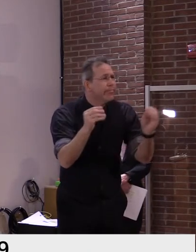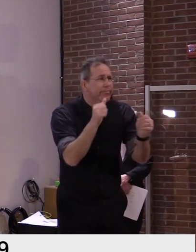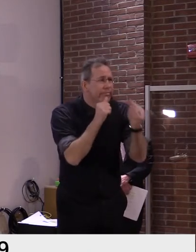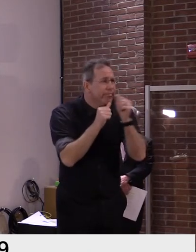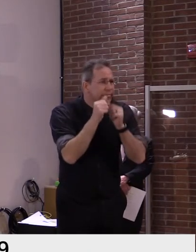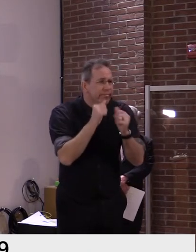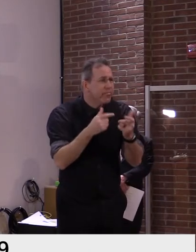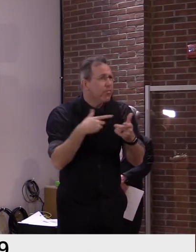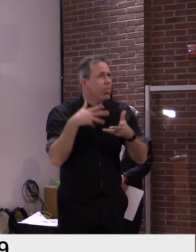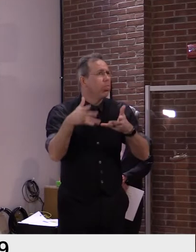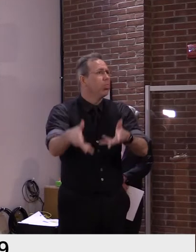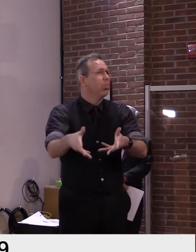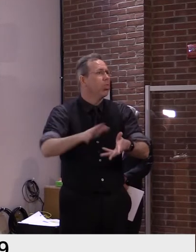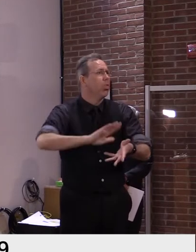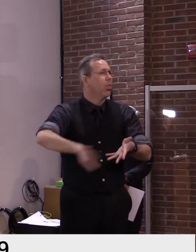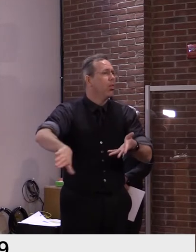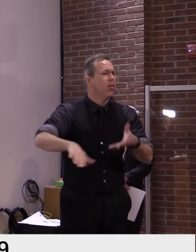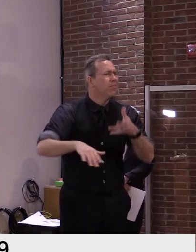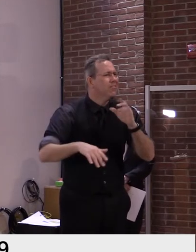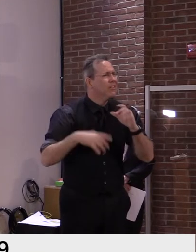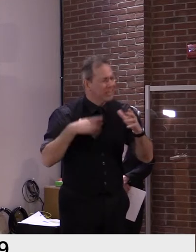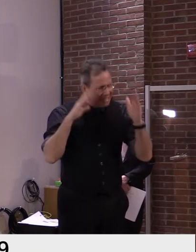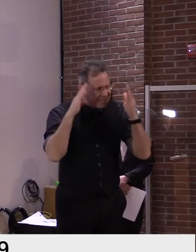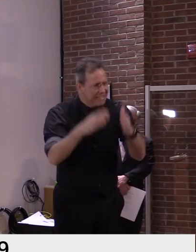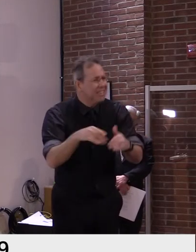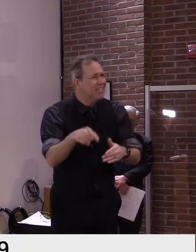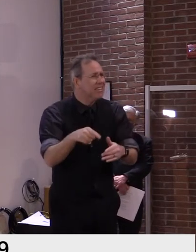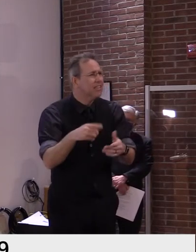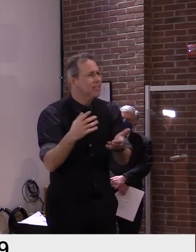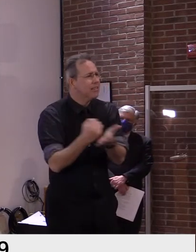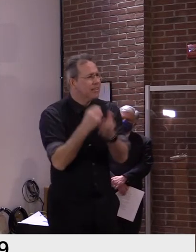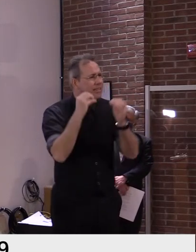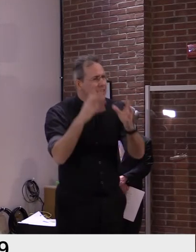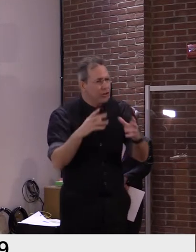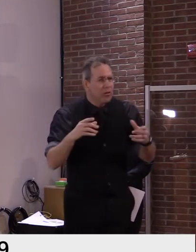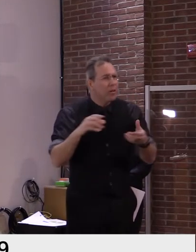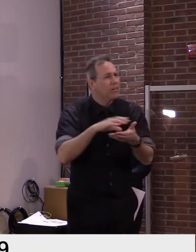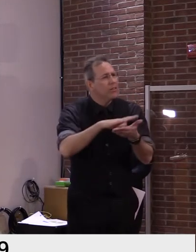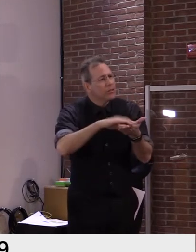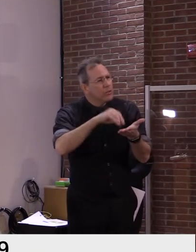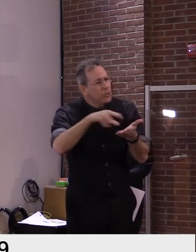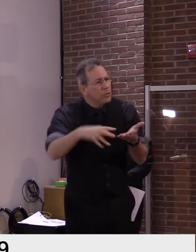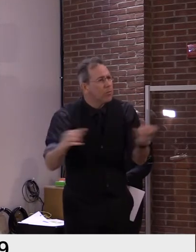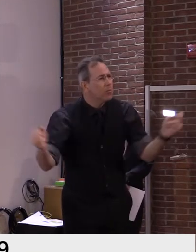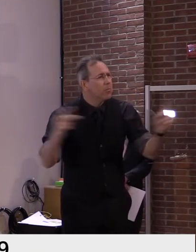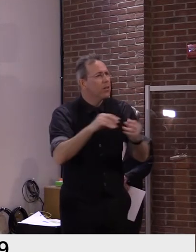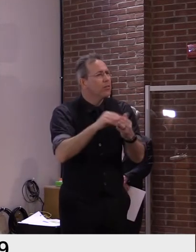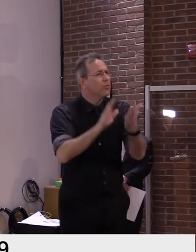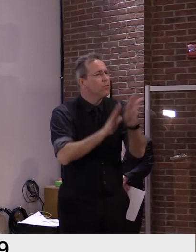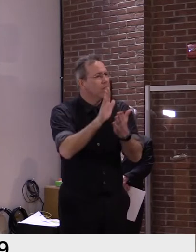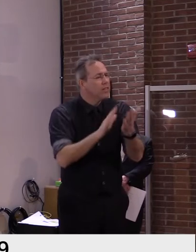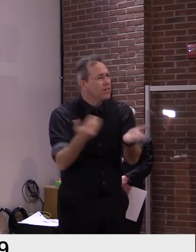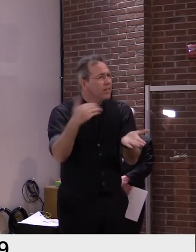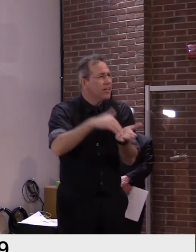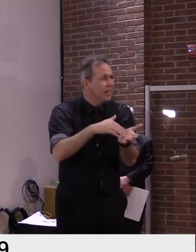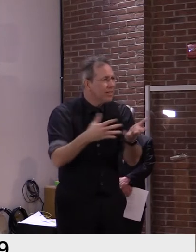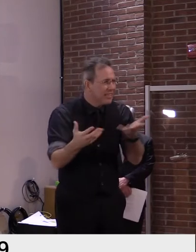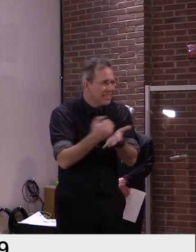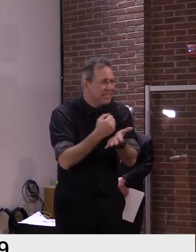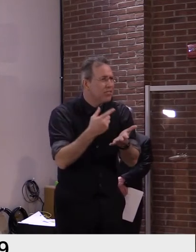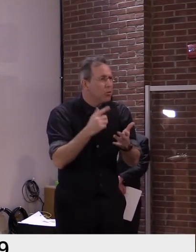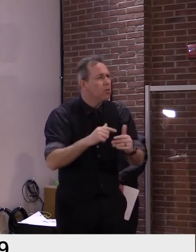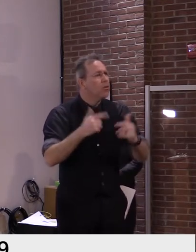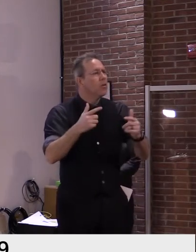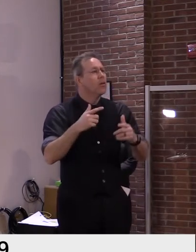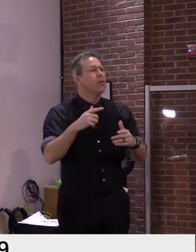is to make sure that we're vaccinating those in the education system. So we're looking at this as a system because we